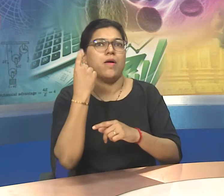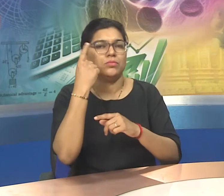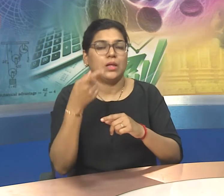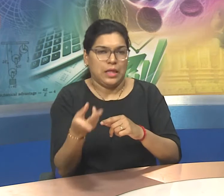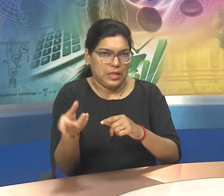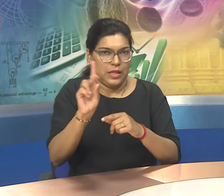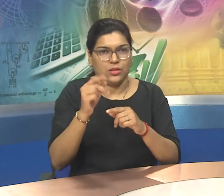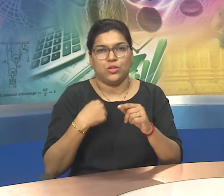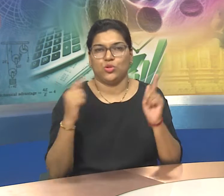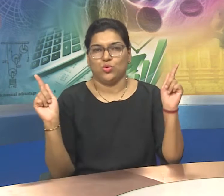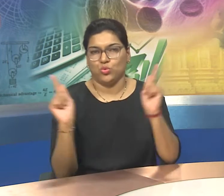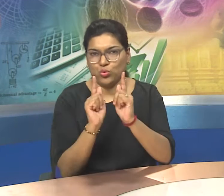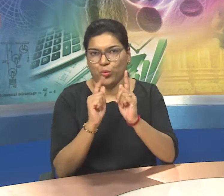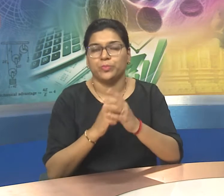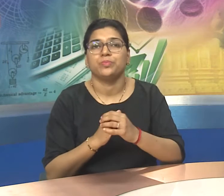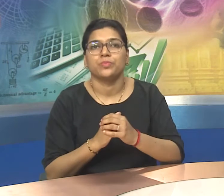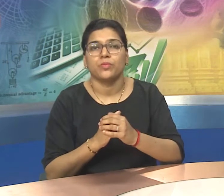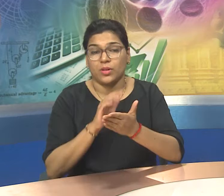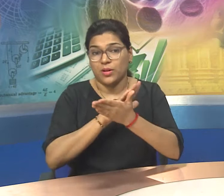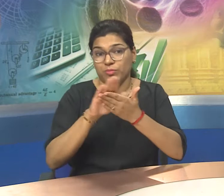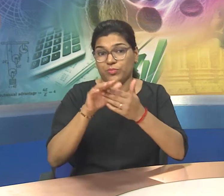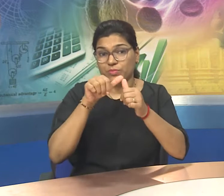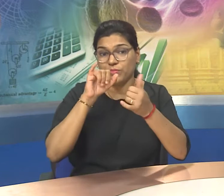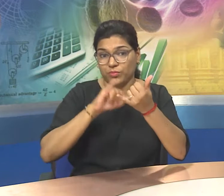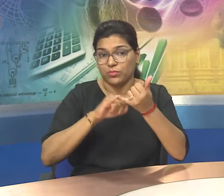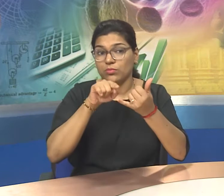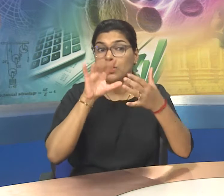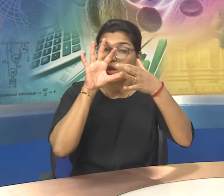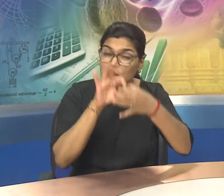words. I hope. In brief, I will